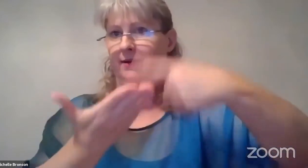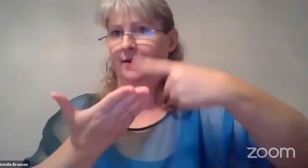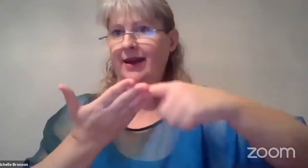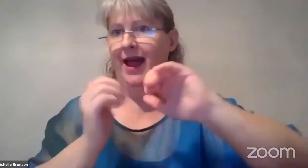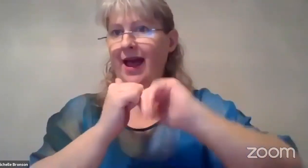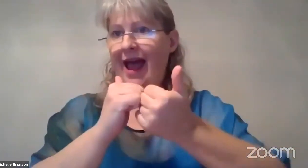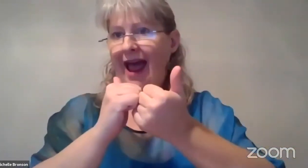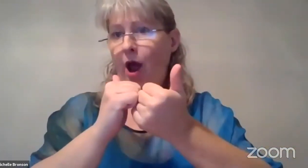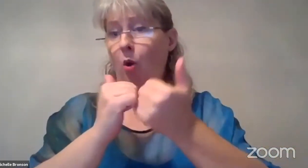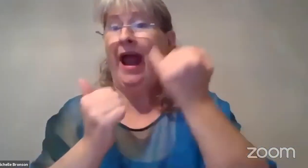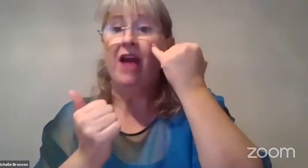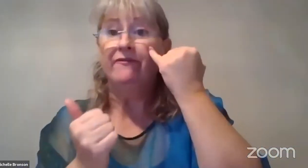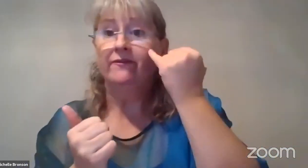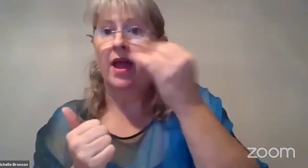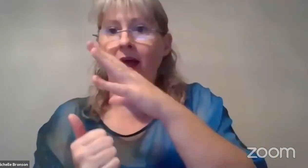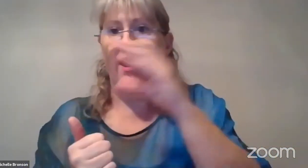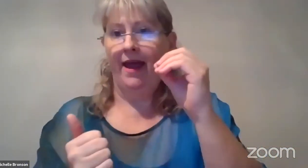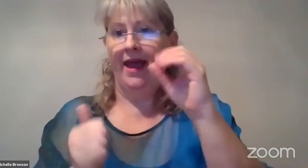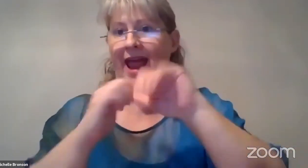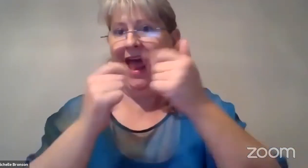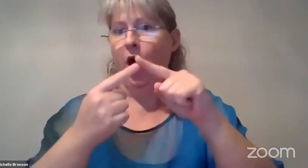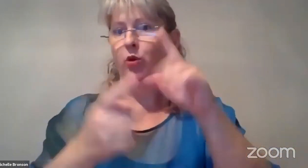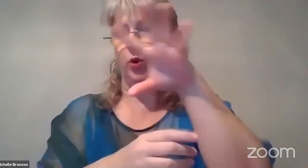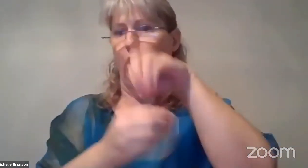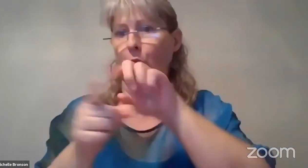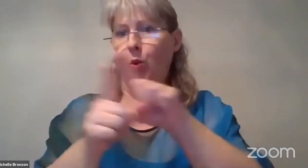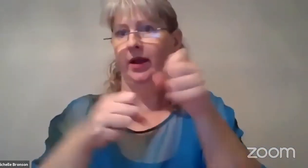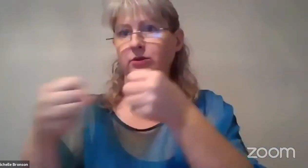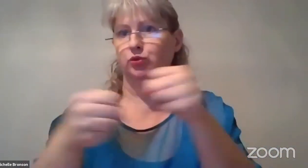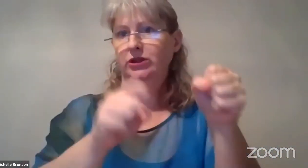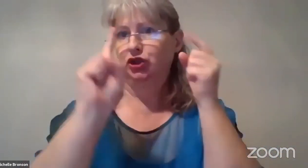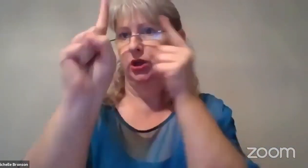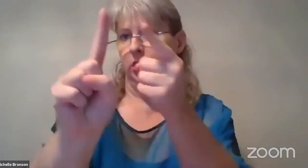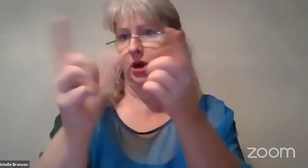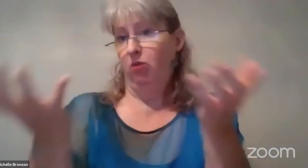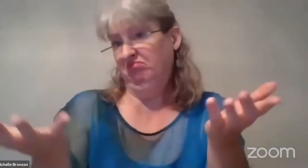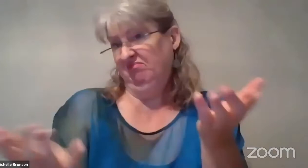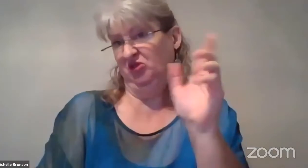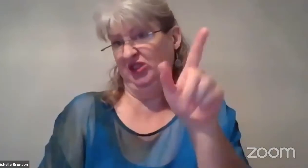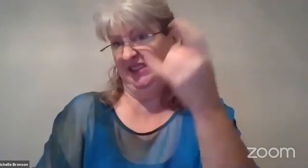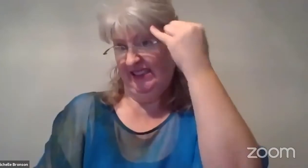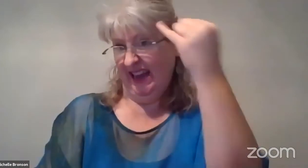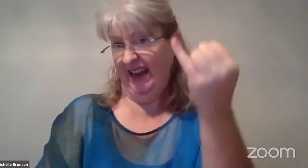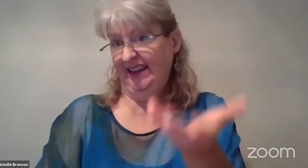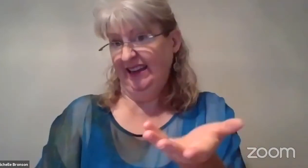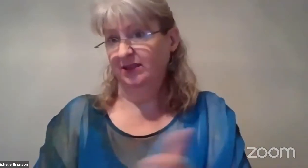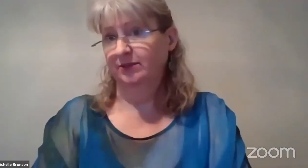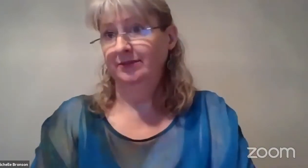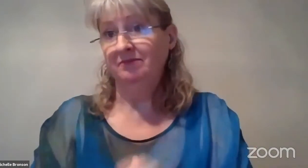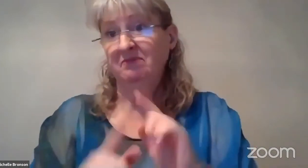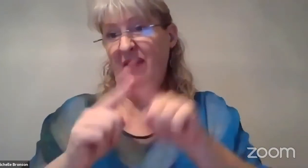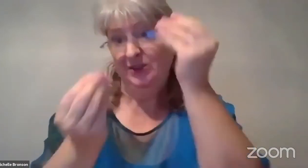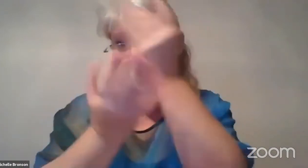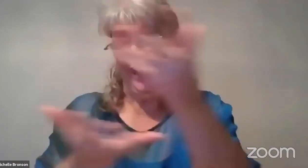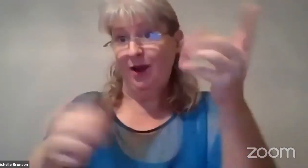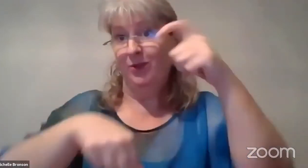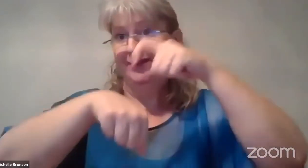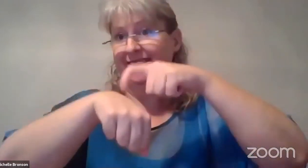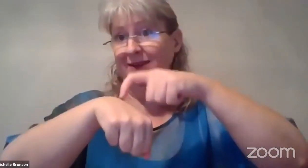community's concerns. And then we as a board can discuss how and if and when to include those